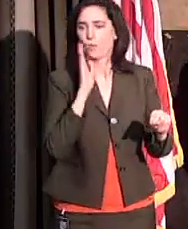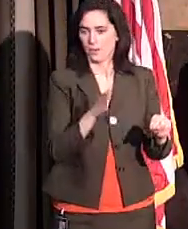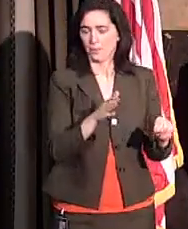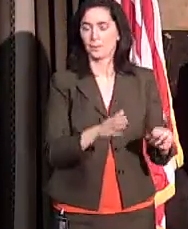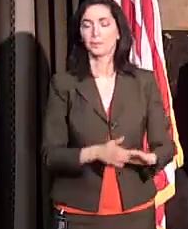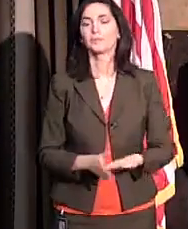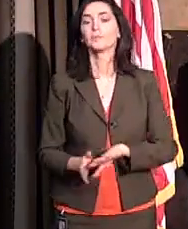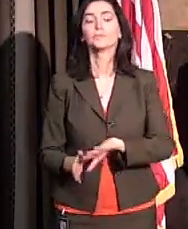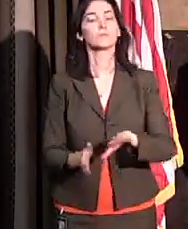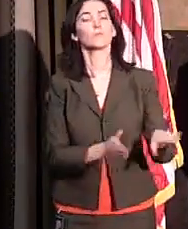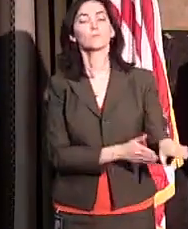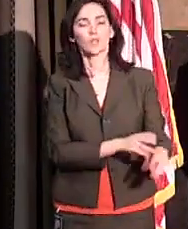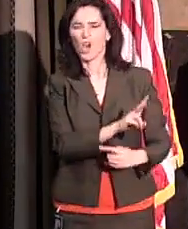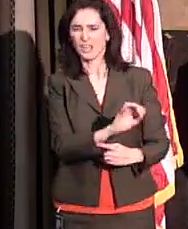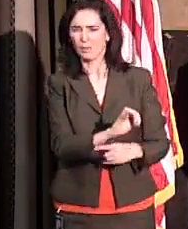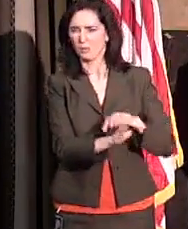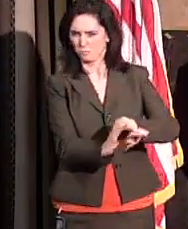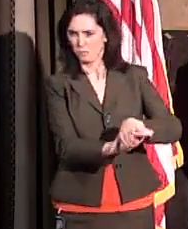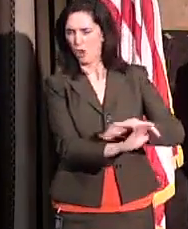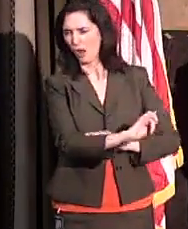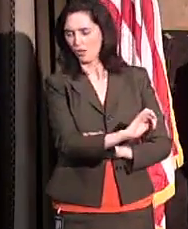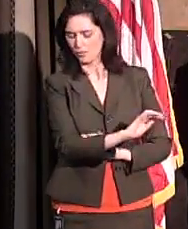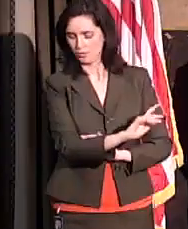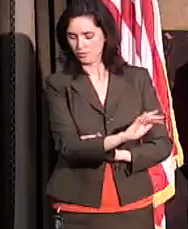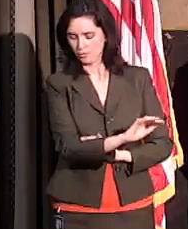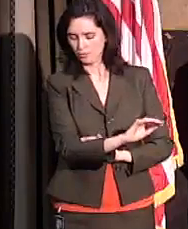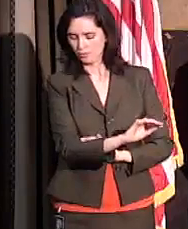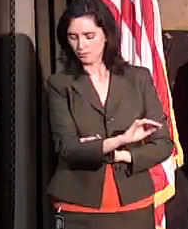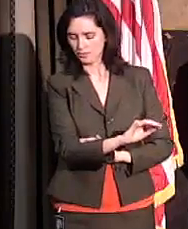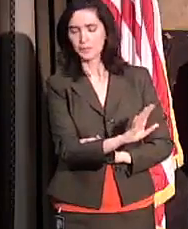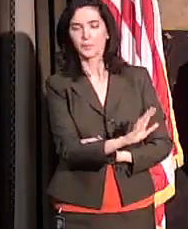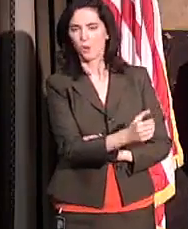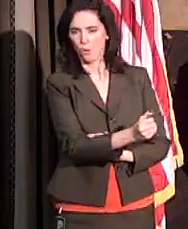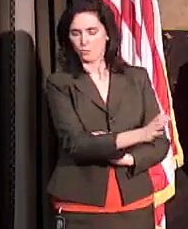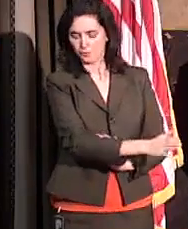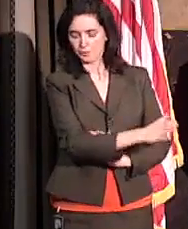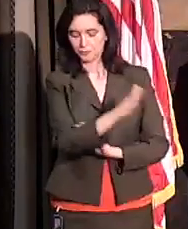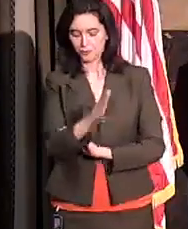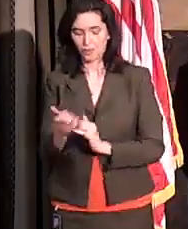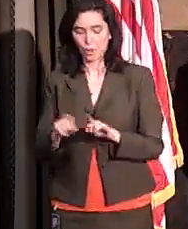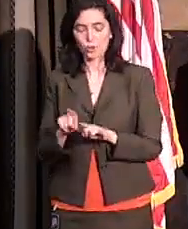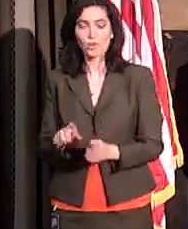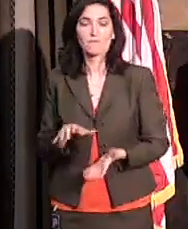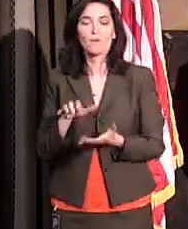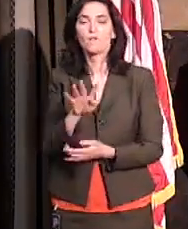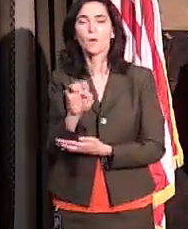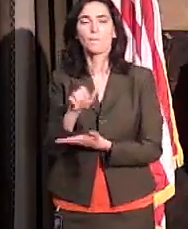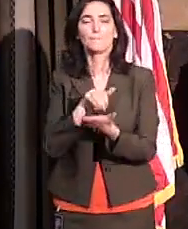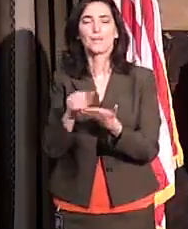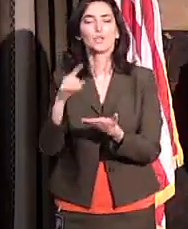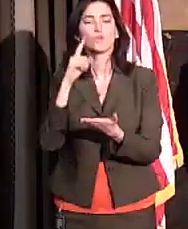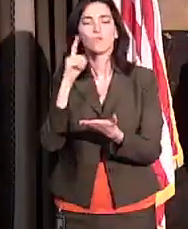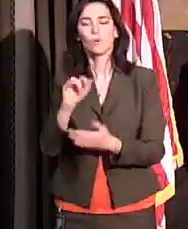beyond the Unemployment Insurance Trust Fund, I am next proposing $400 million for infrastructure projects.